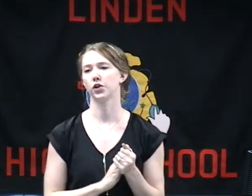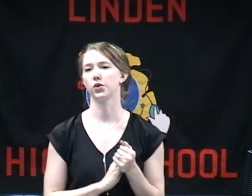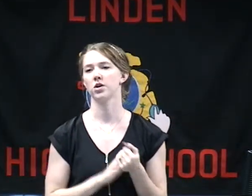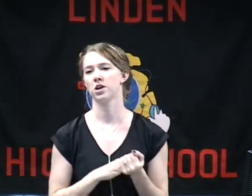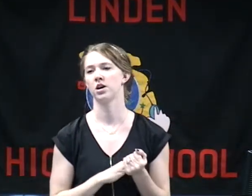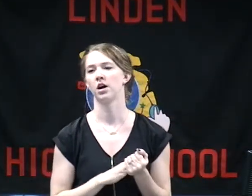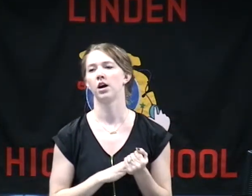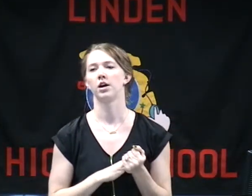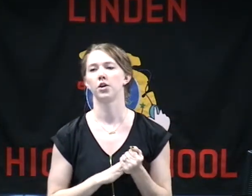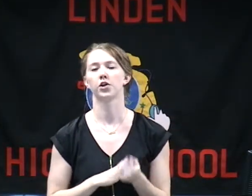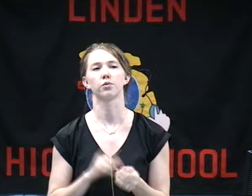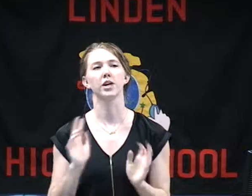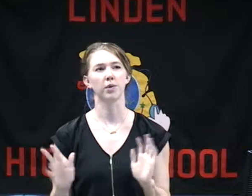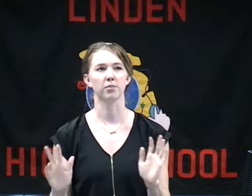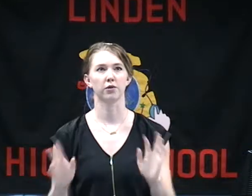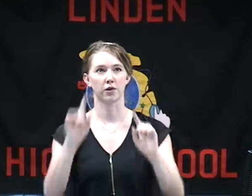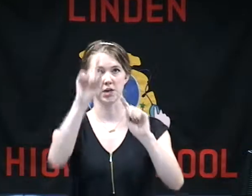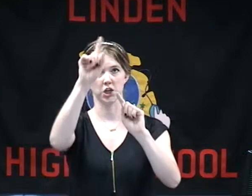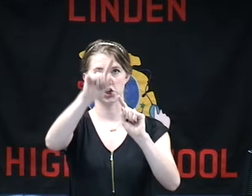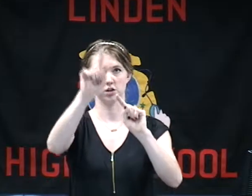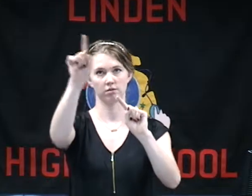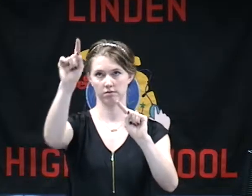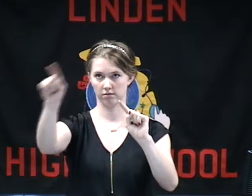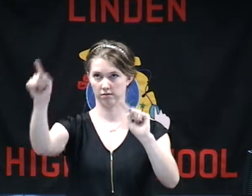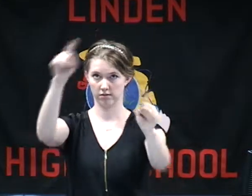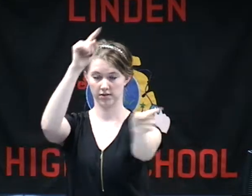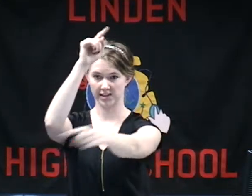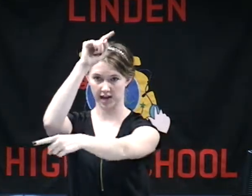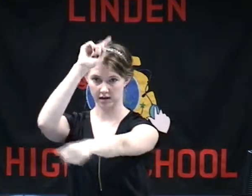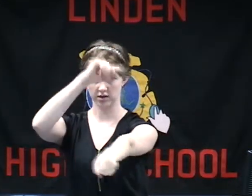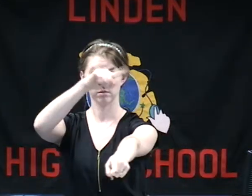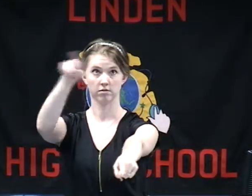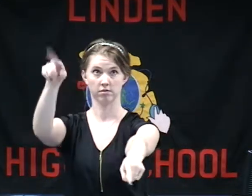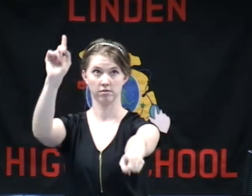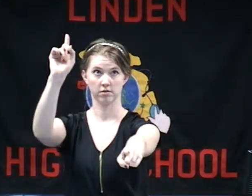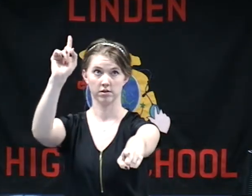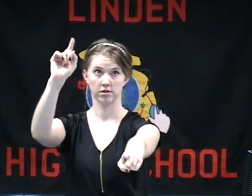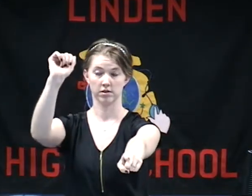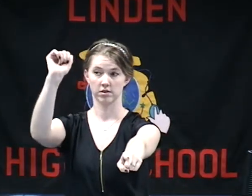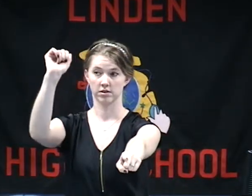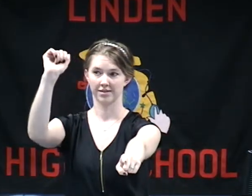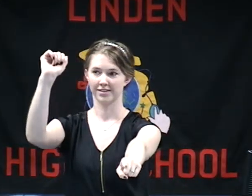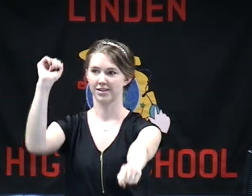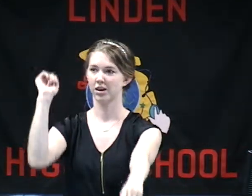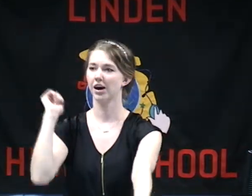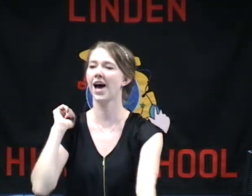do 3 people from each site. I'm out.